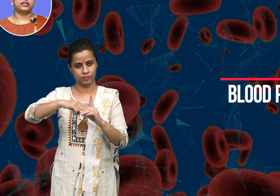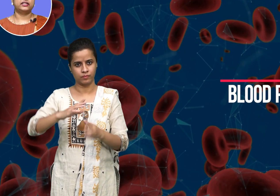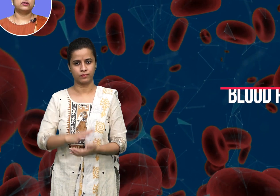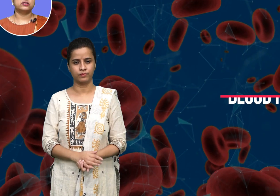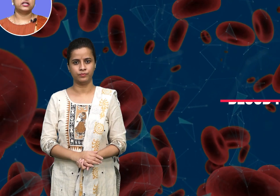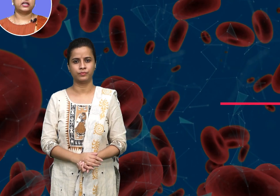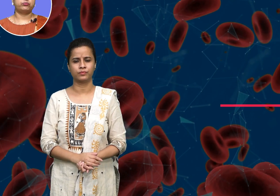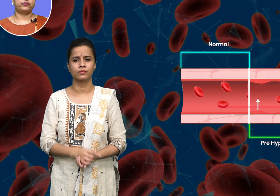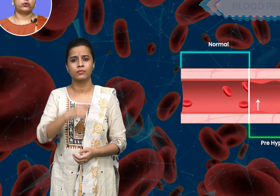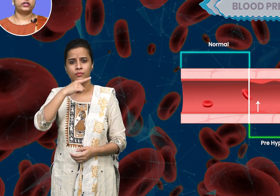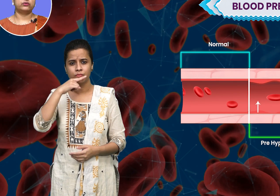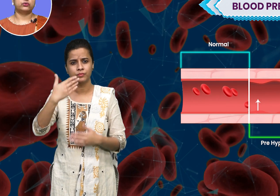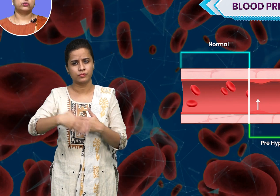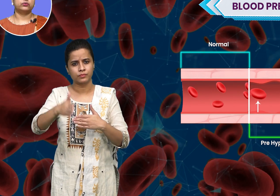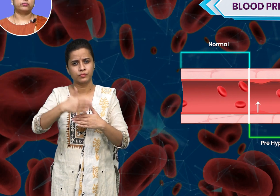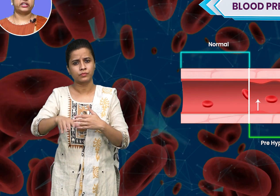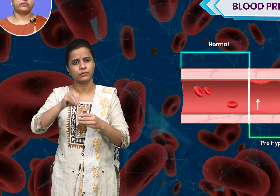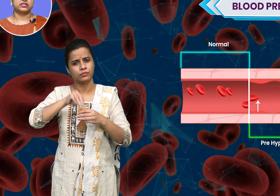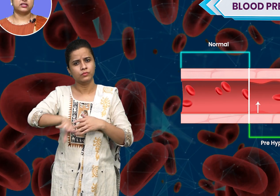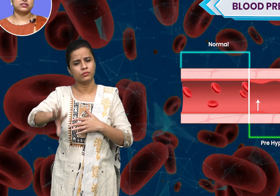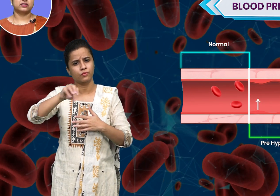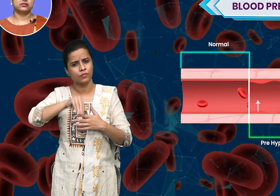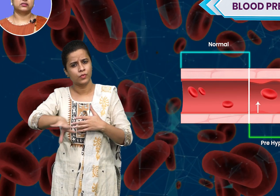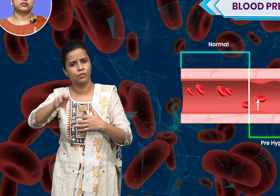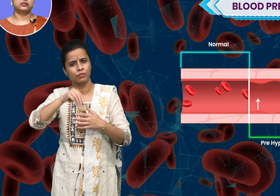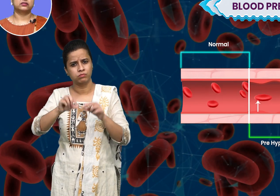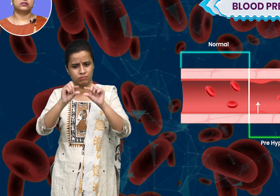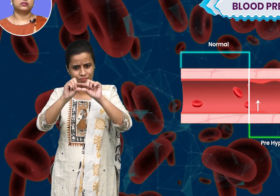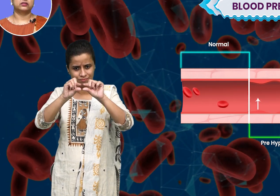Blood is continuously kept flowing through blood vessels